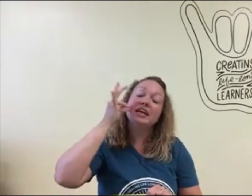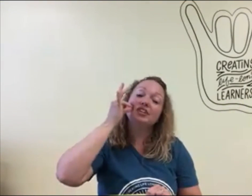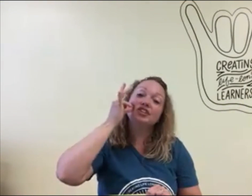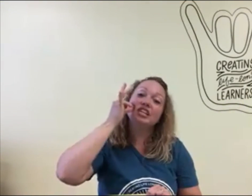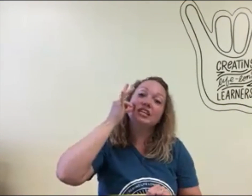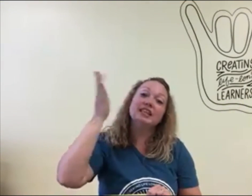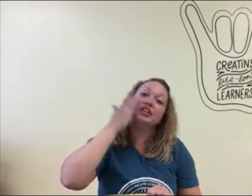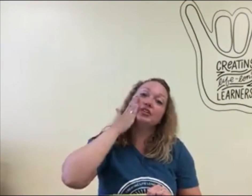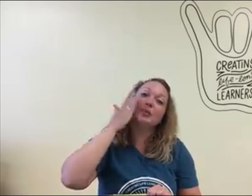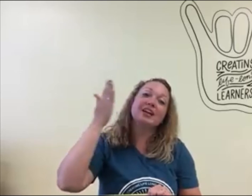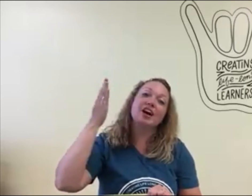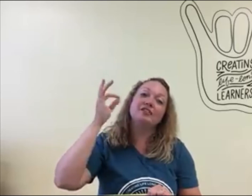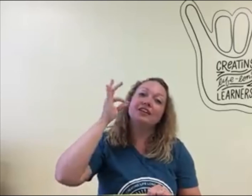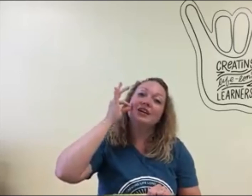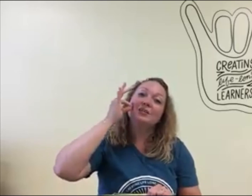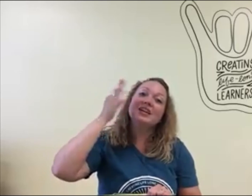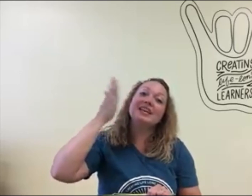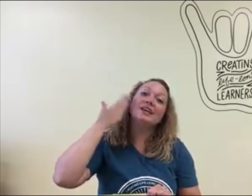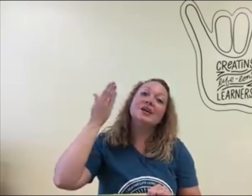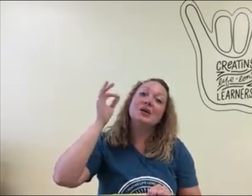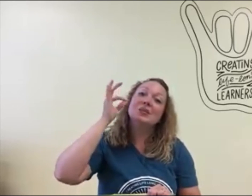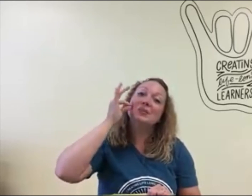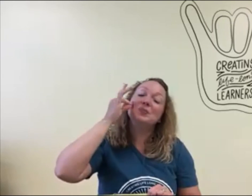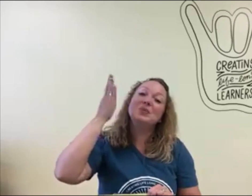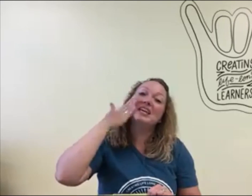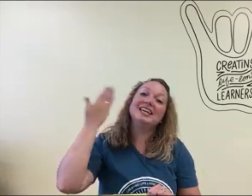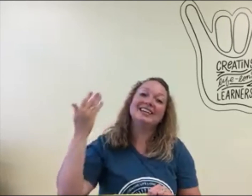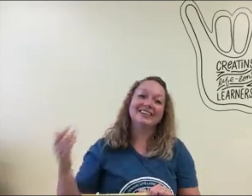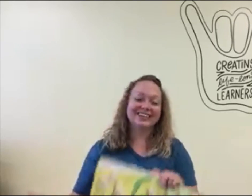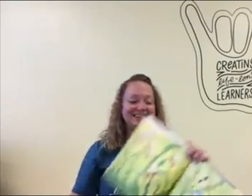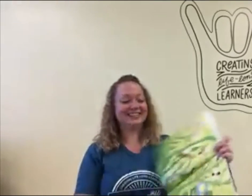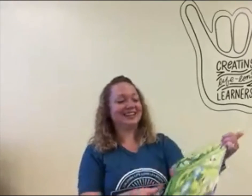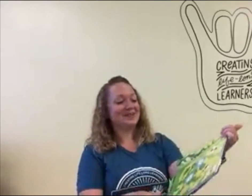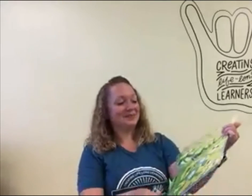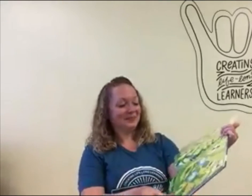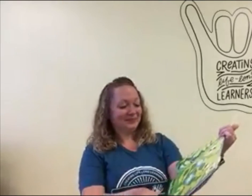cheek and then you swat it off. Bee, bee. Good job.